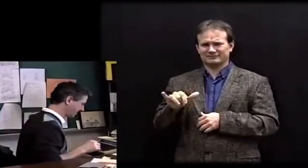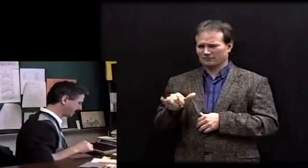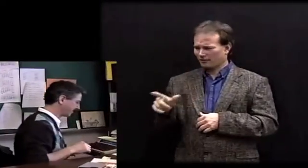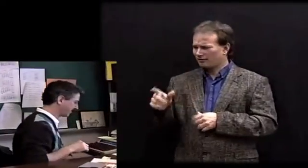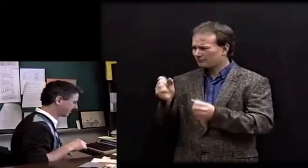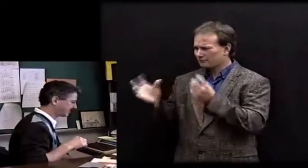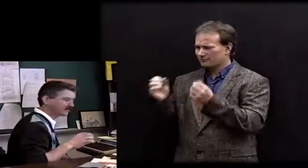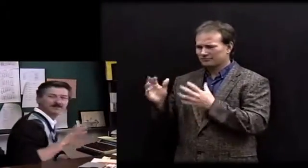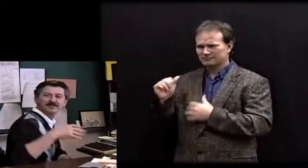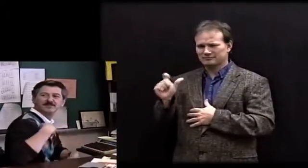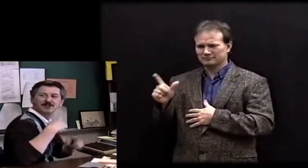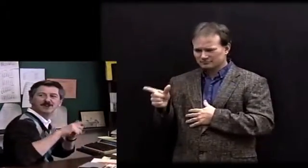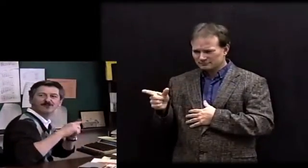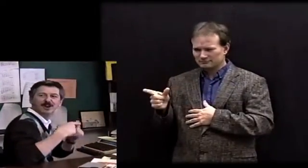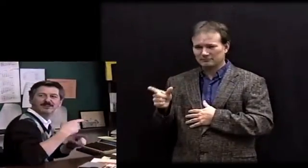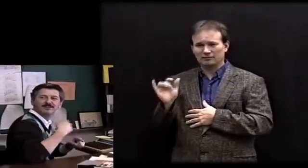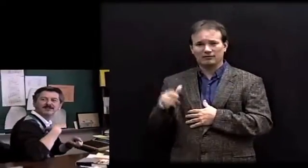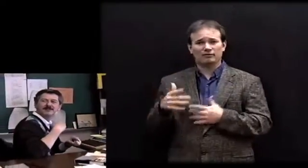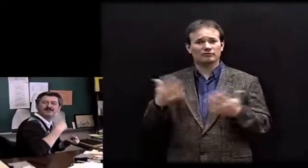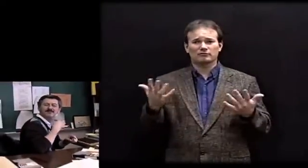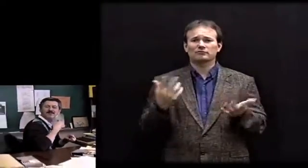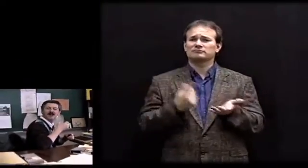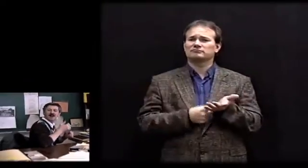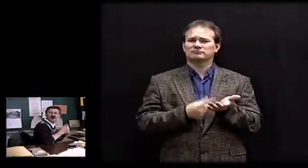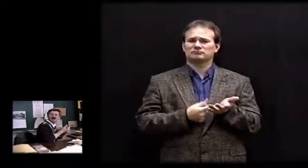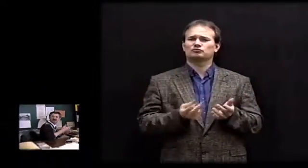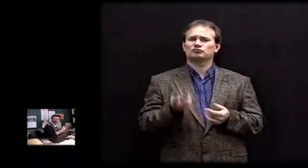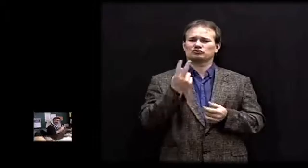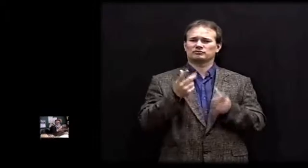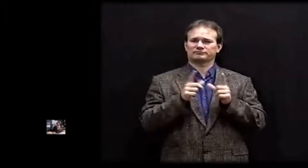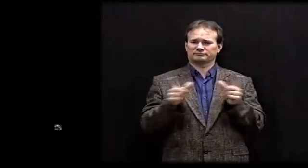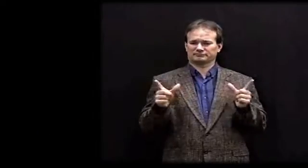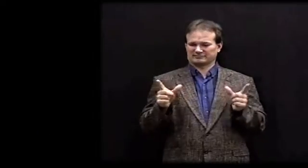on a teletypewriter and signing at the same time.